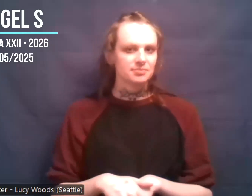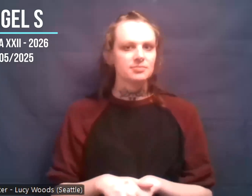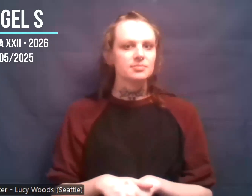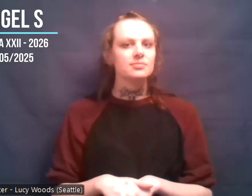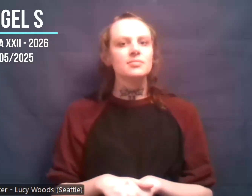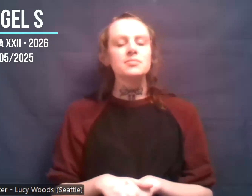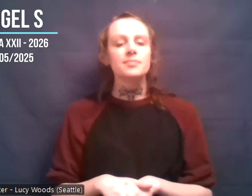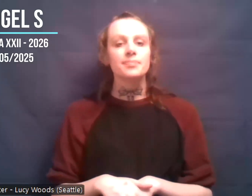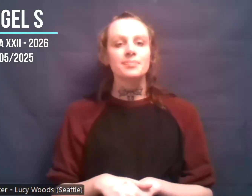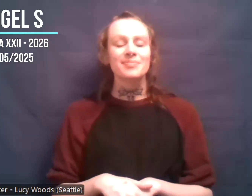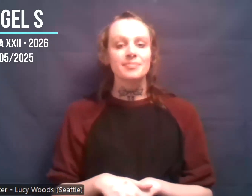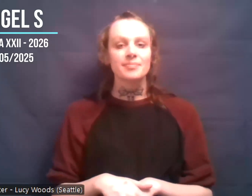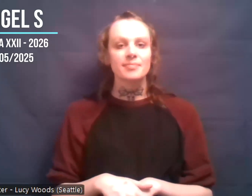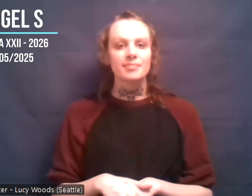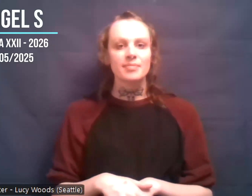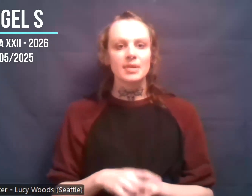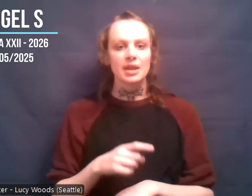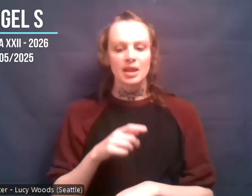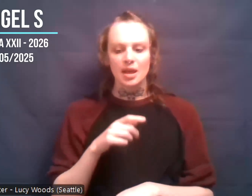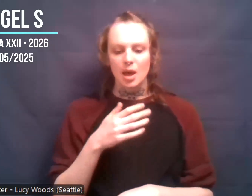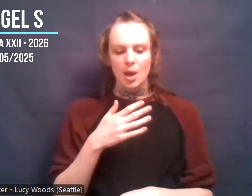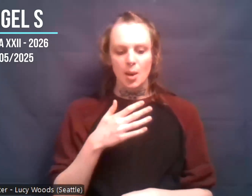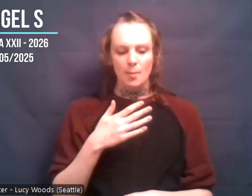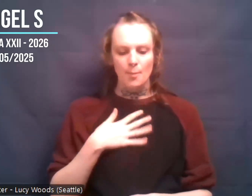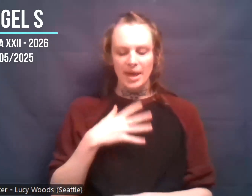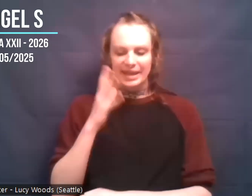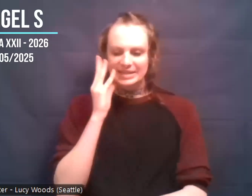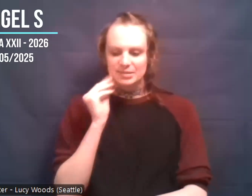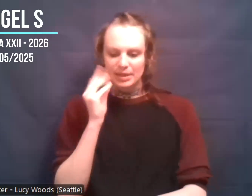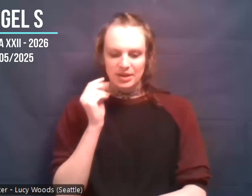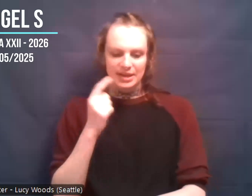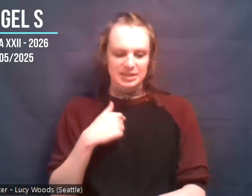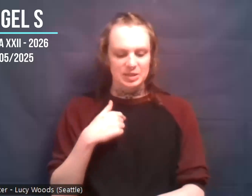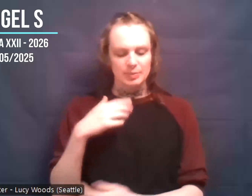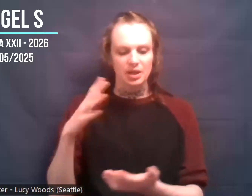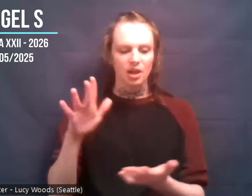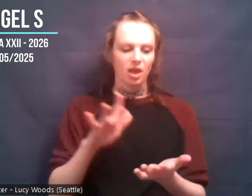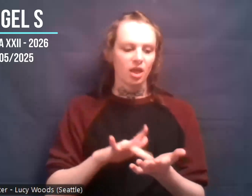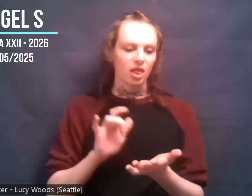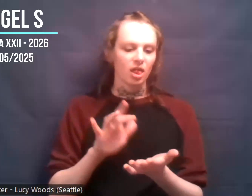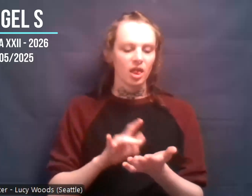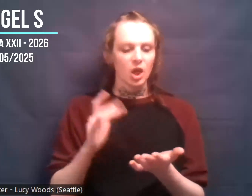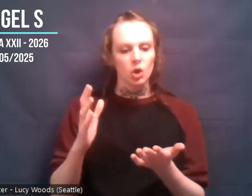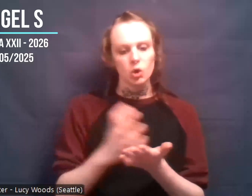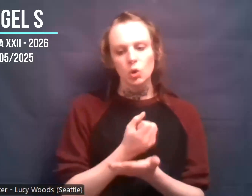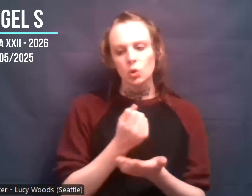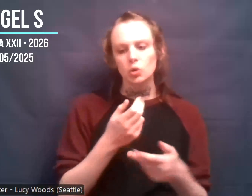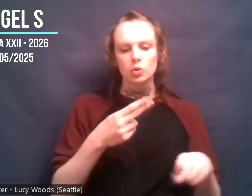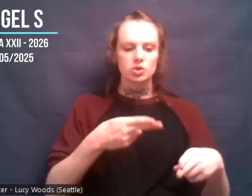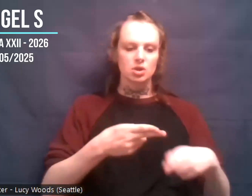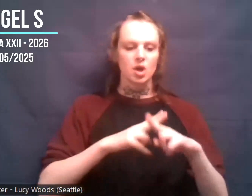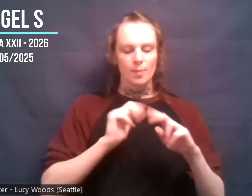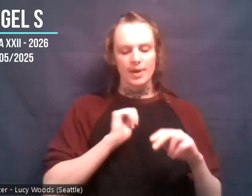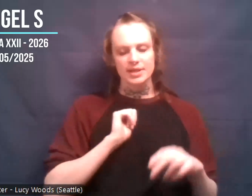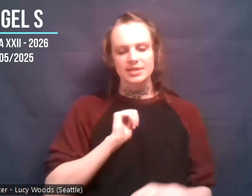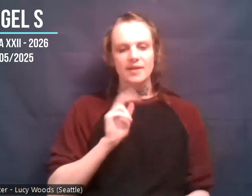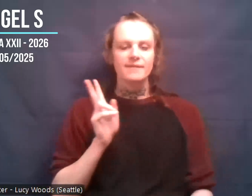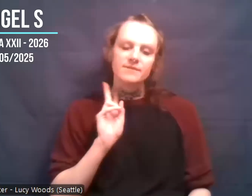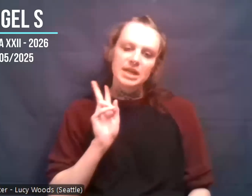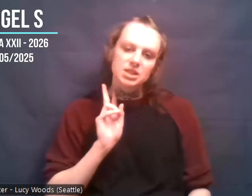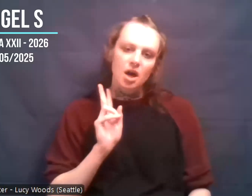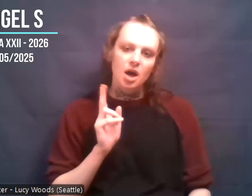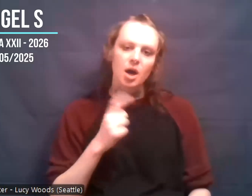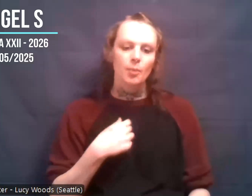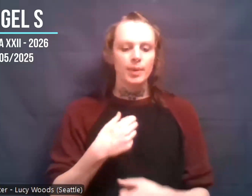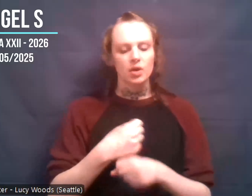had used this and weaponized this and victimized myself over and over and over again. I had created a shield